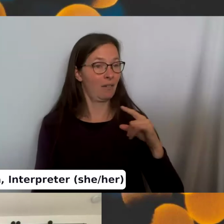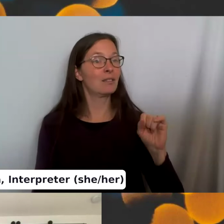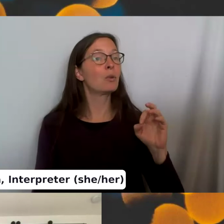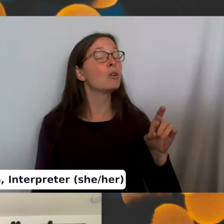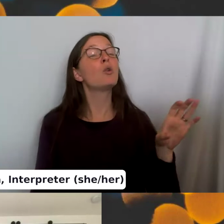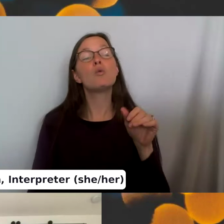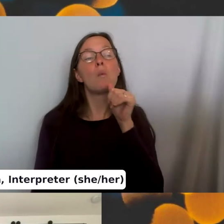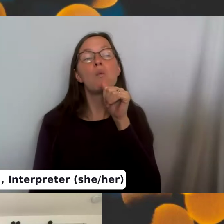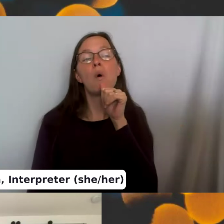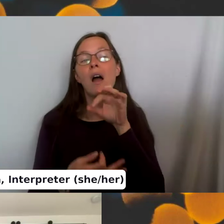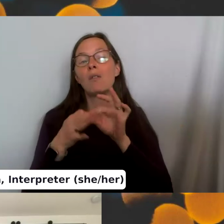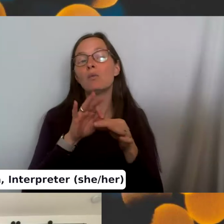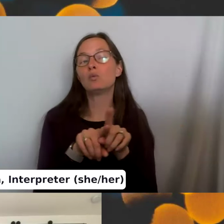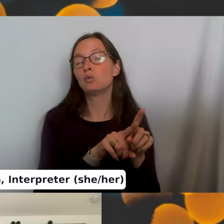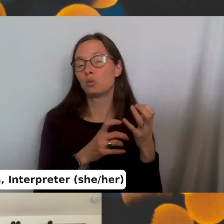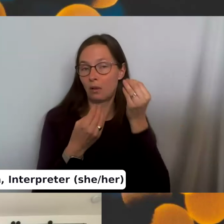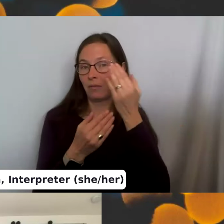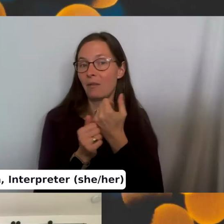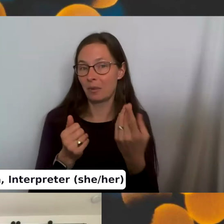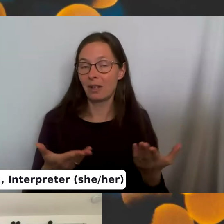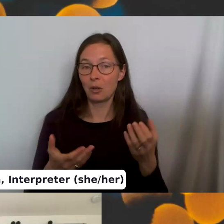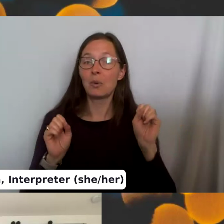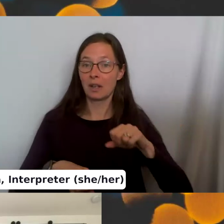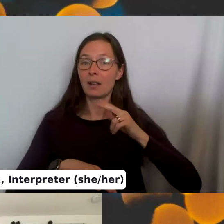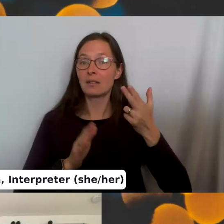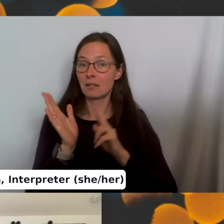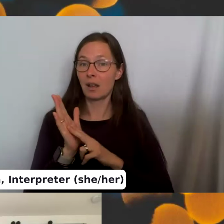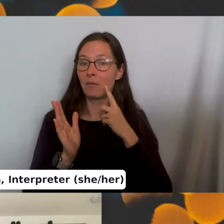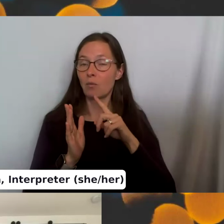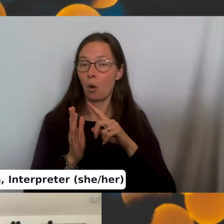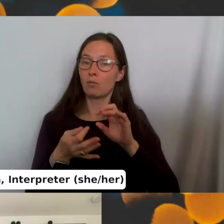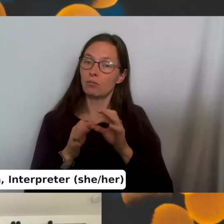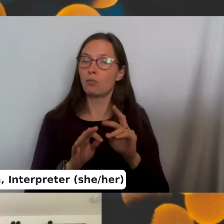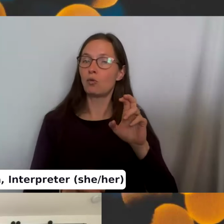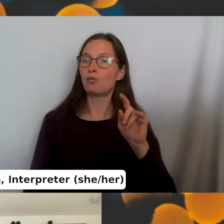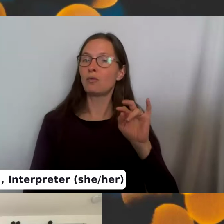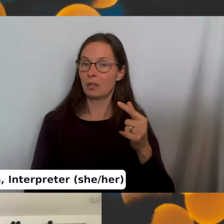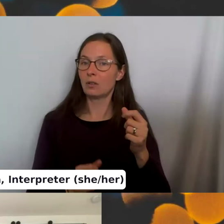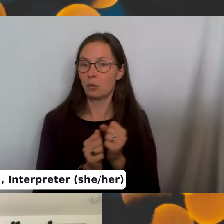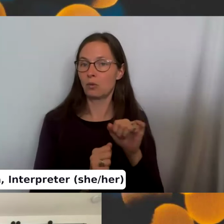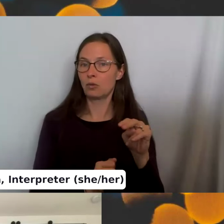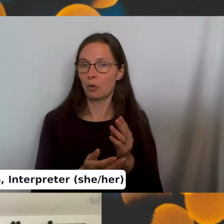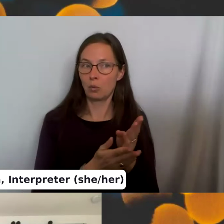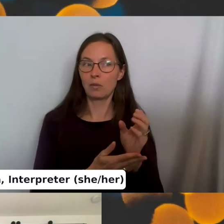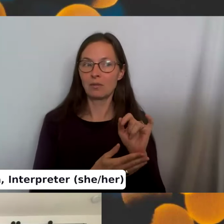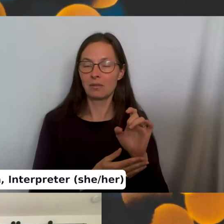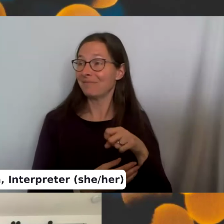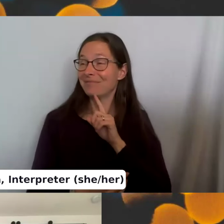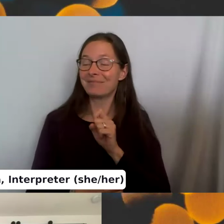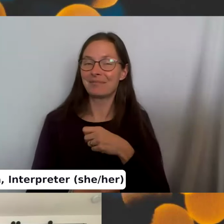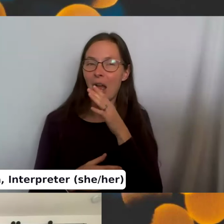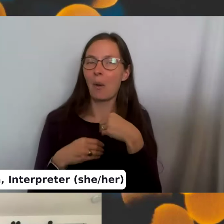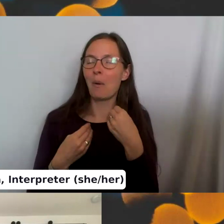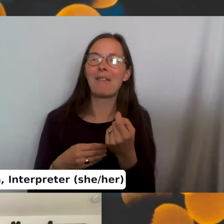well, which I wanted to say for everybody here too. So you can sign up for a reading with Jin through the site as well. So we'll Absolutely, I'll give you a